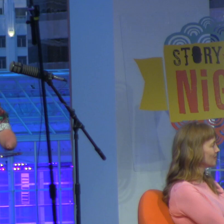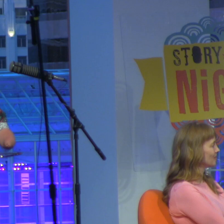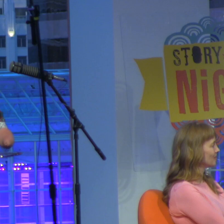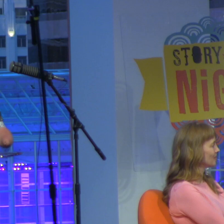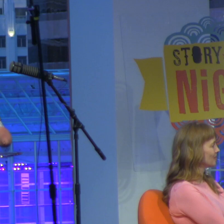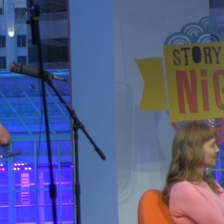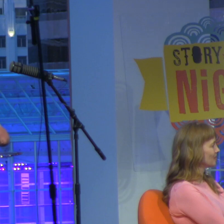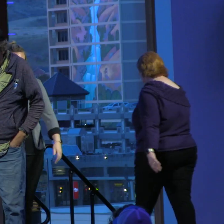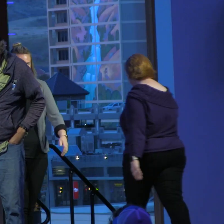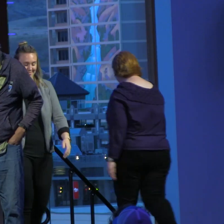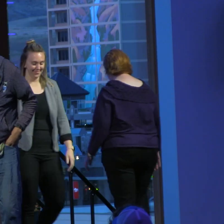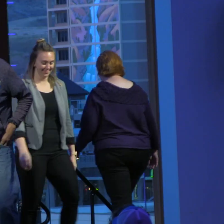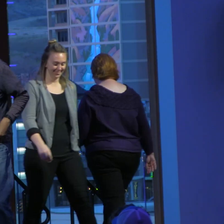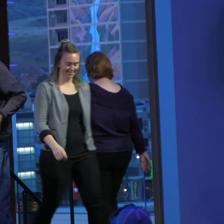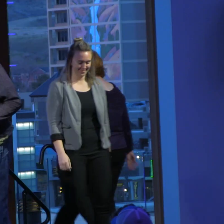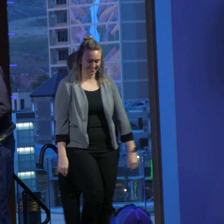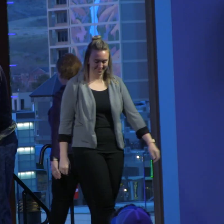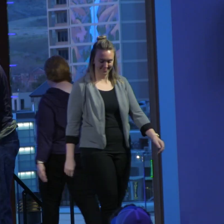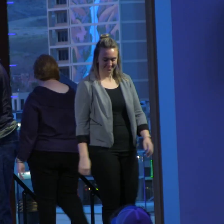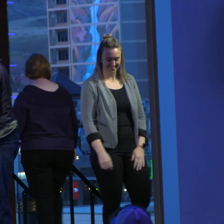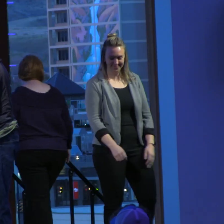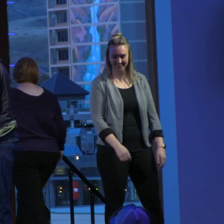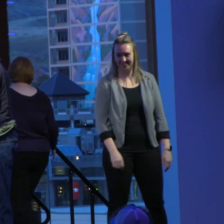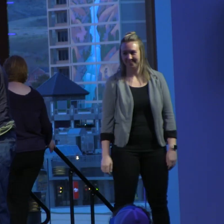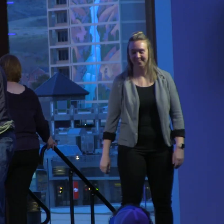passing on the torch here. Hey, Mike.